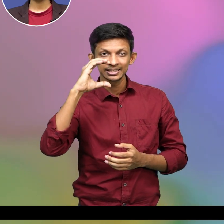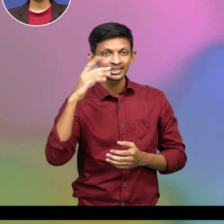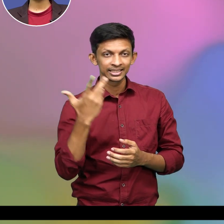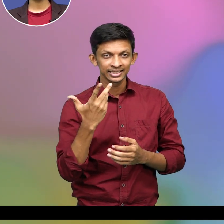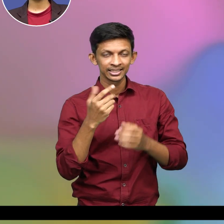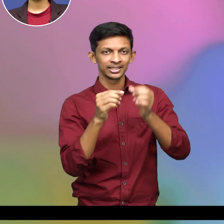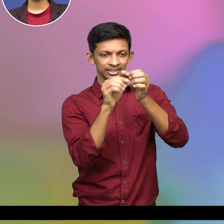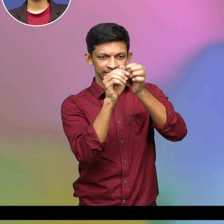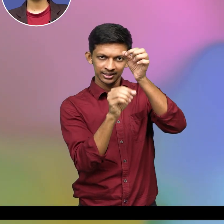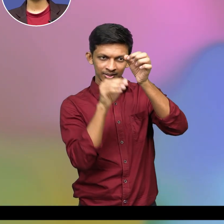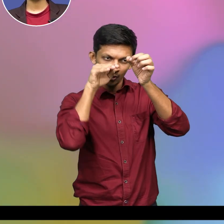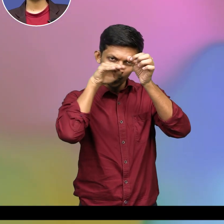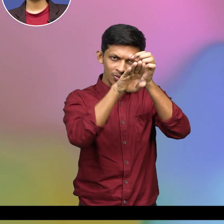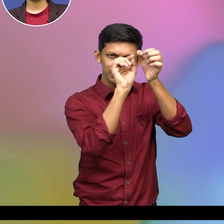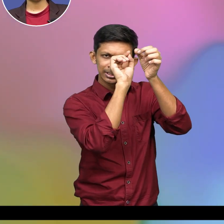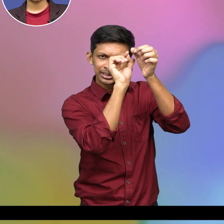phloem.